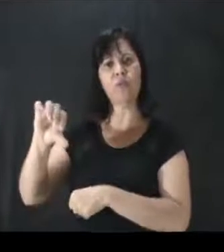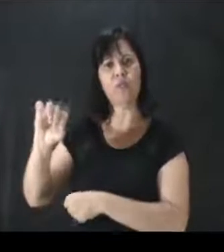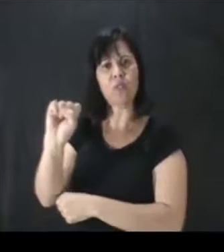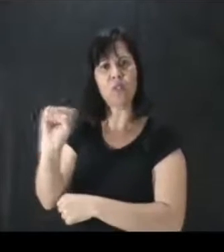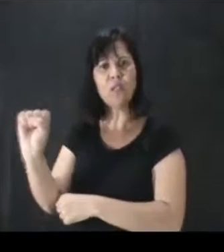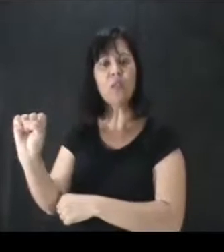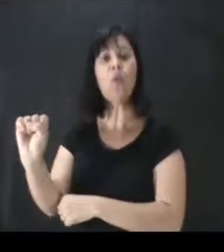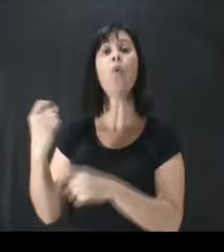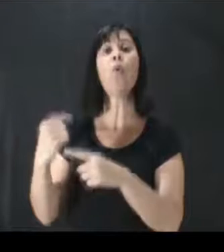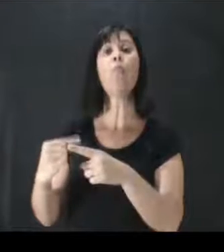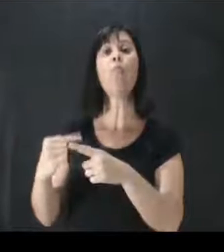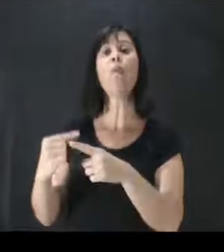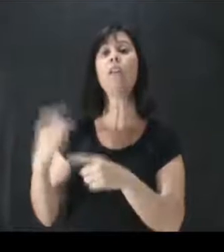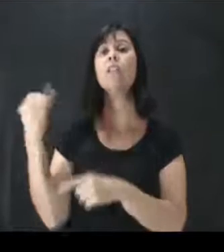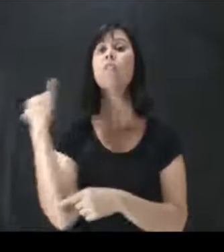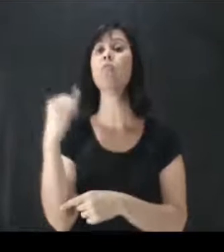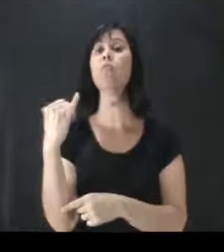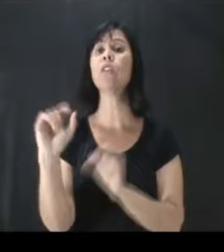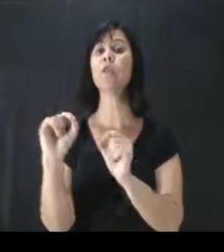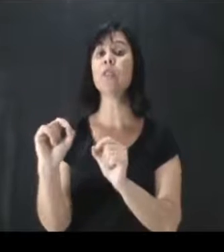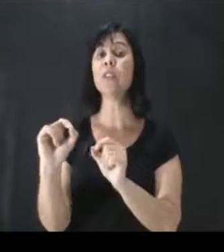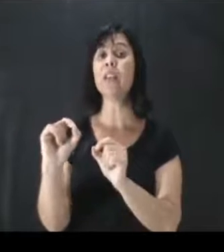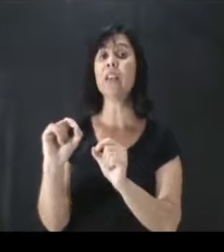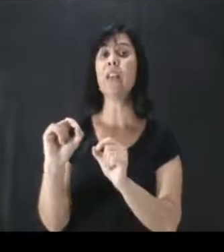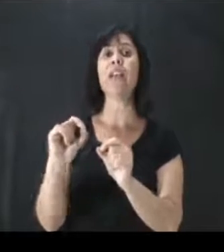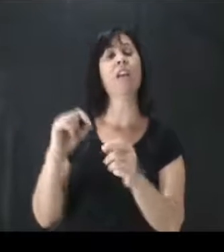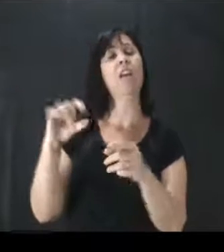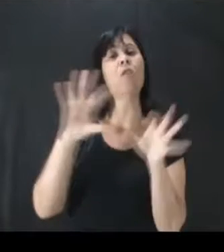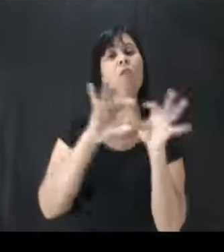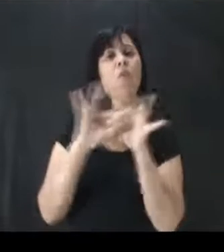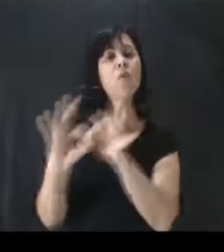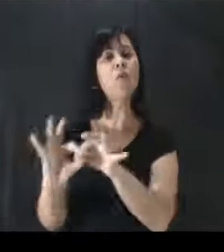before the Constitution of 1988. We are talking about a